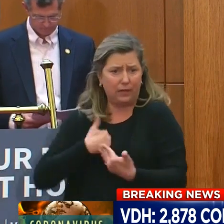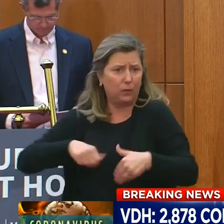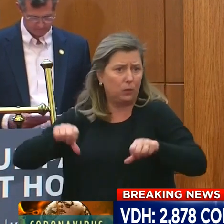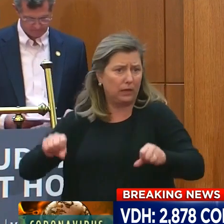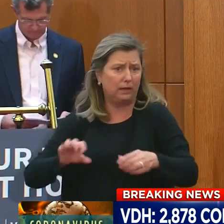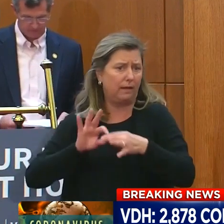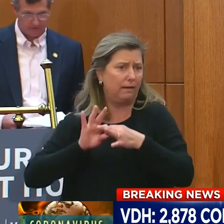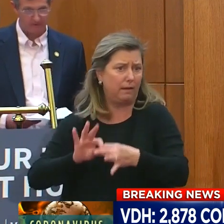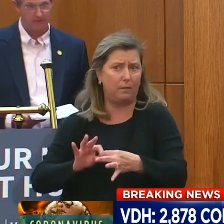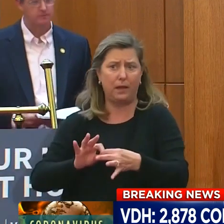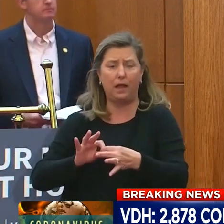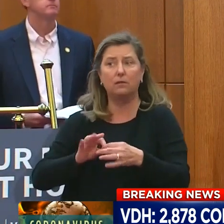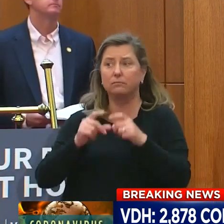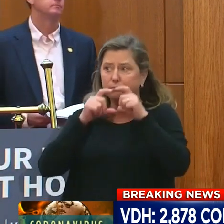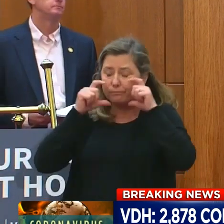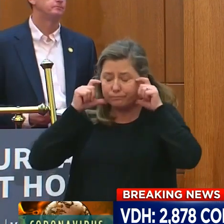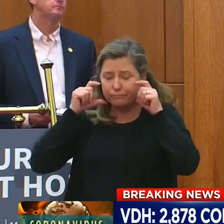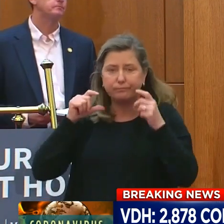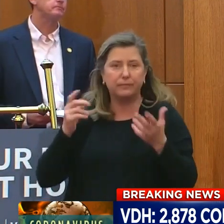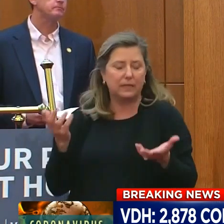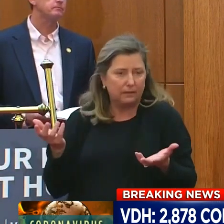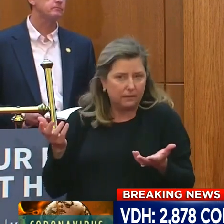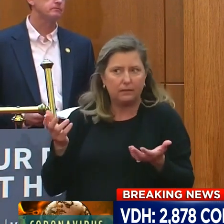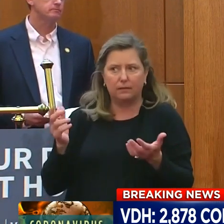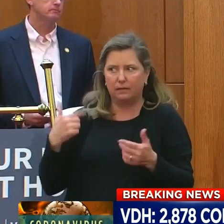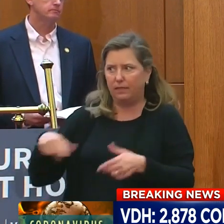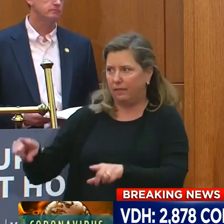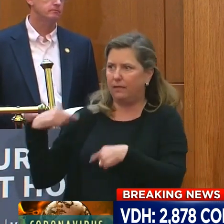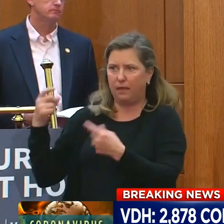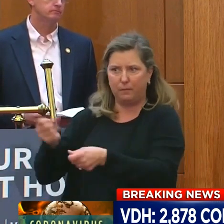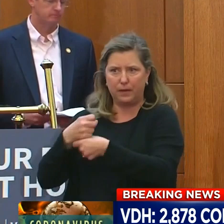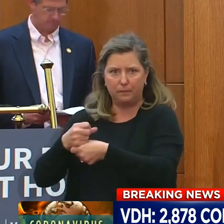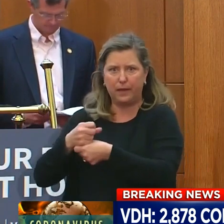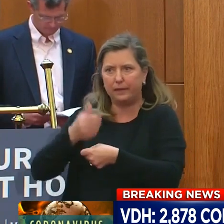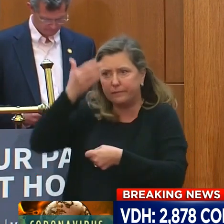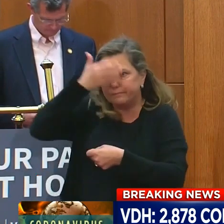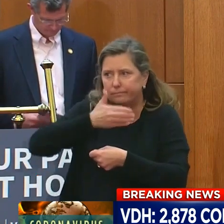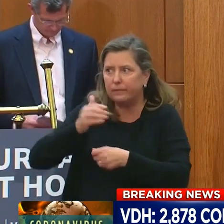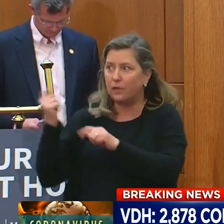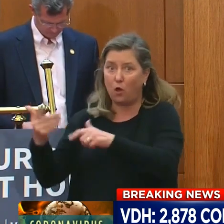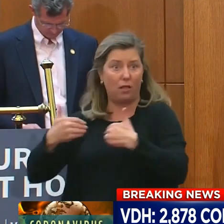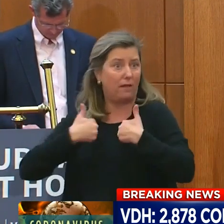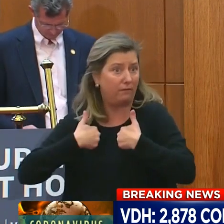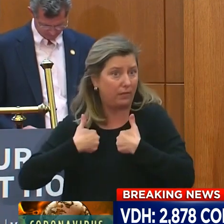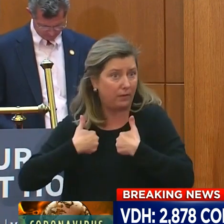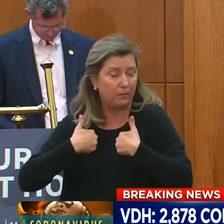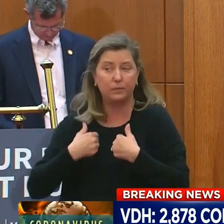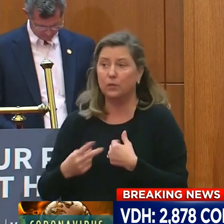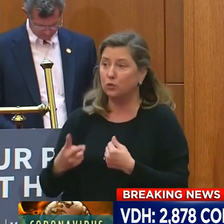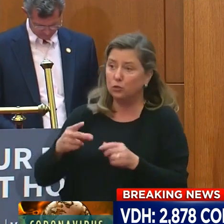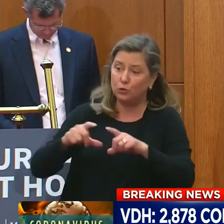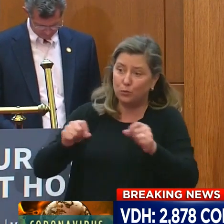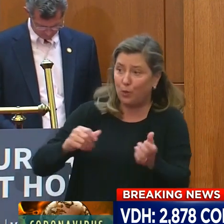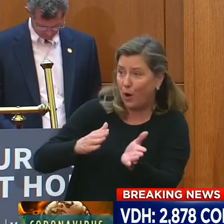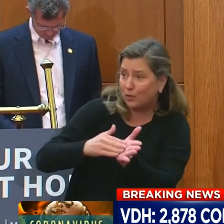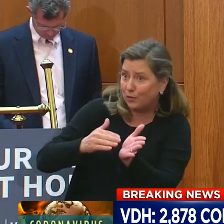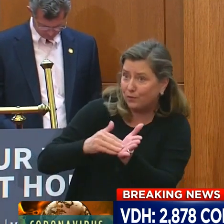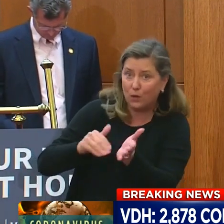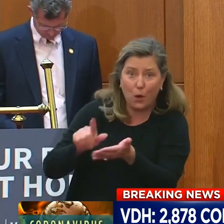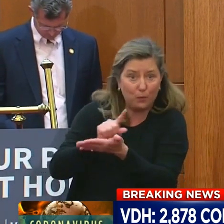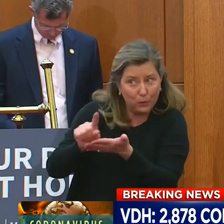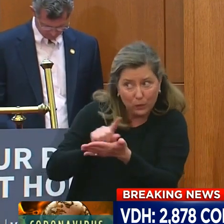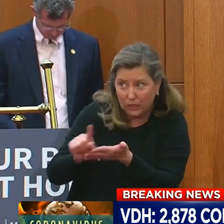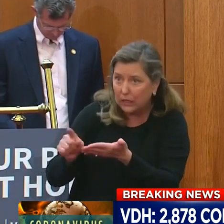respect to the face guards, face masks that they've been making, and the shields. Everyone has them. 2 bars of soap per week.